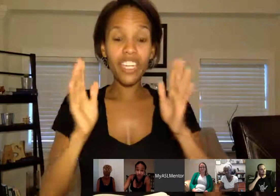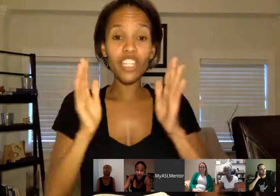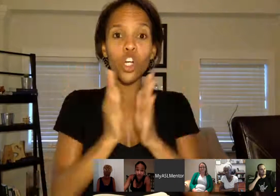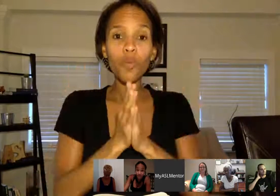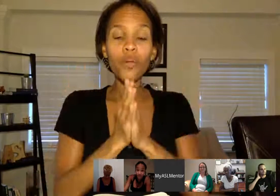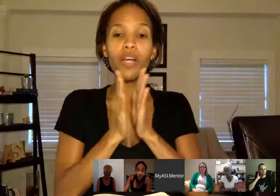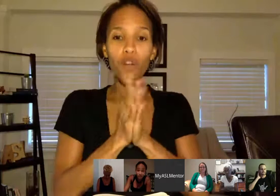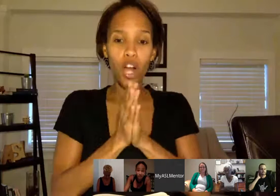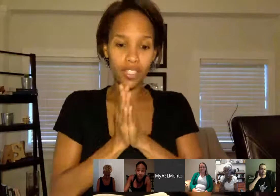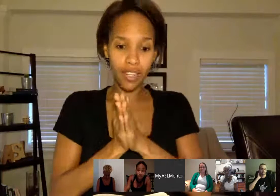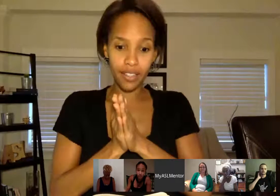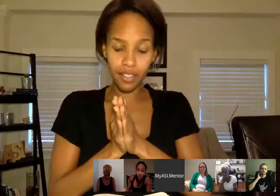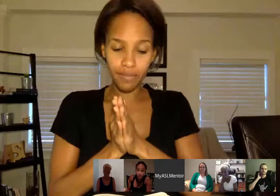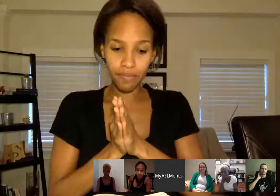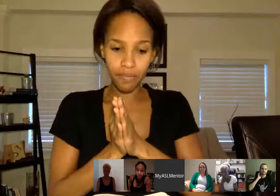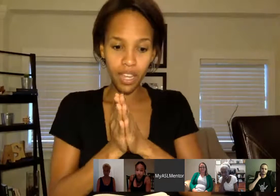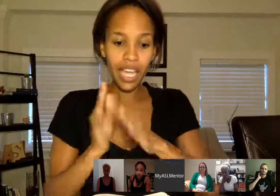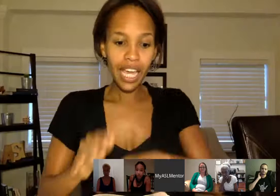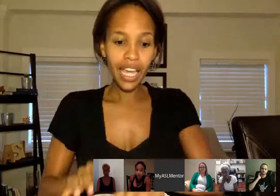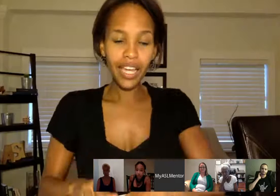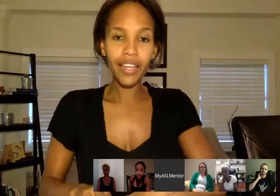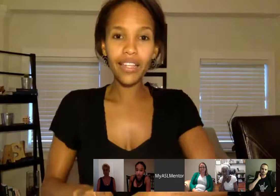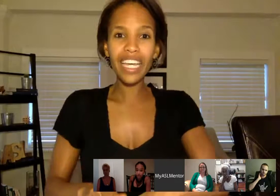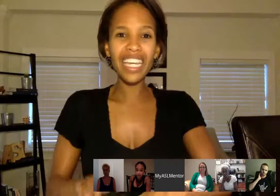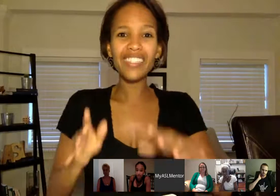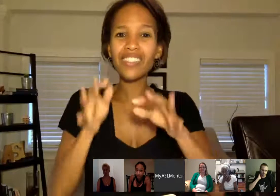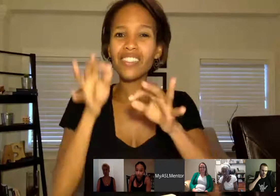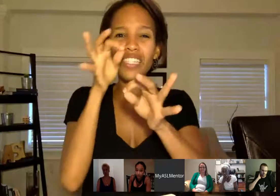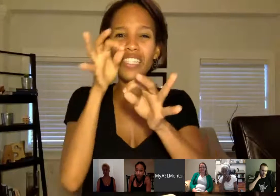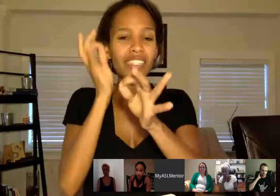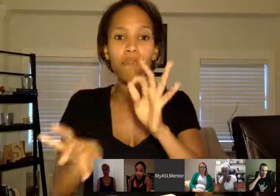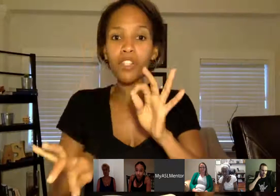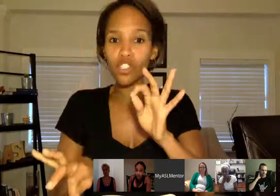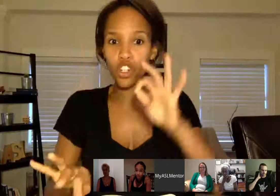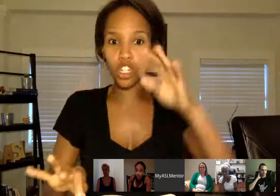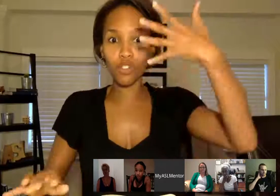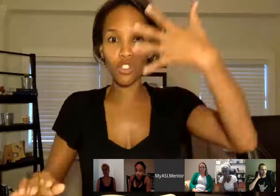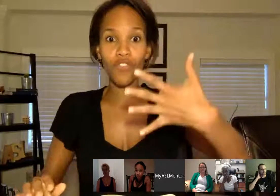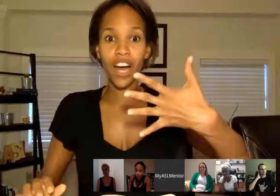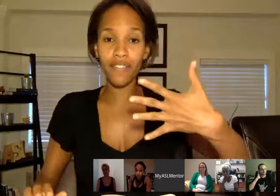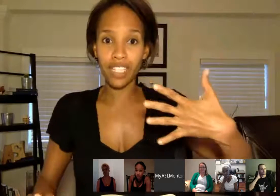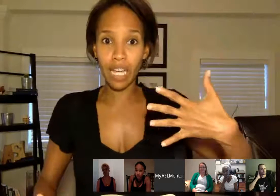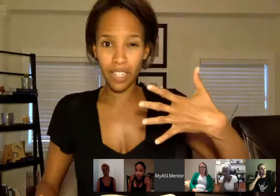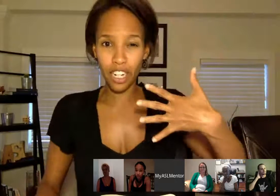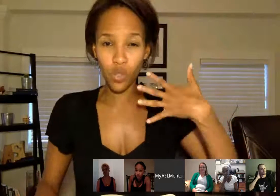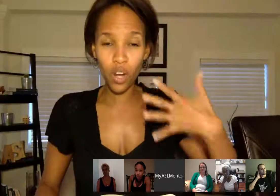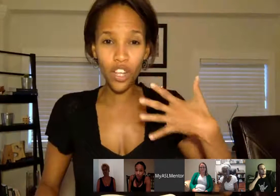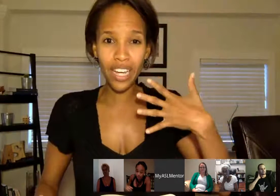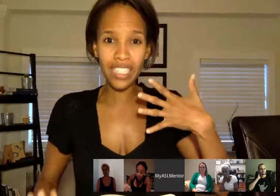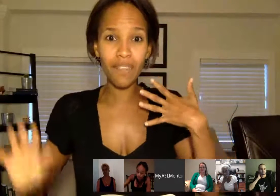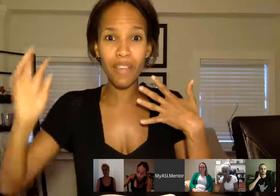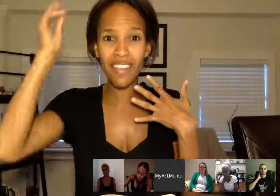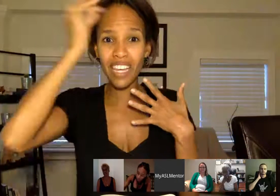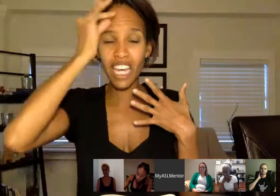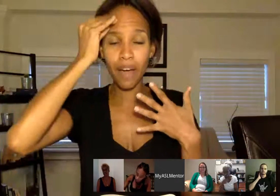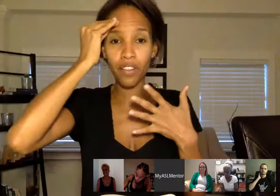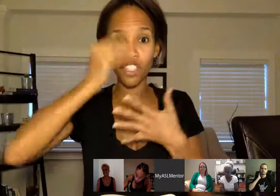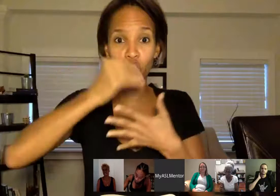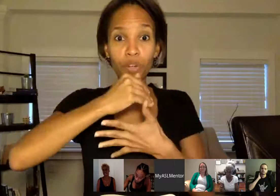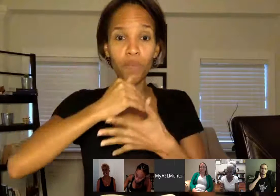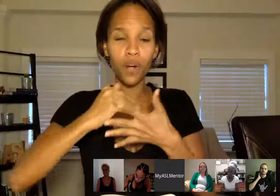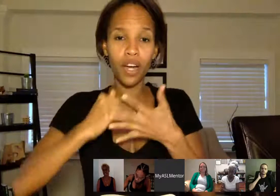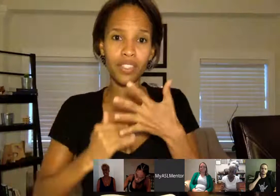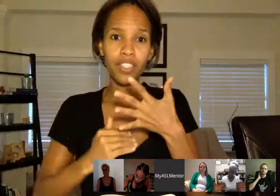Interpreting. The interpreting process, in the simplest terms, there's 5 steps, and I just wanted you guys to be thinking about